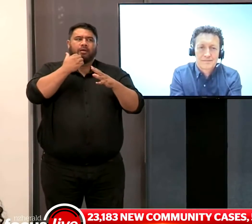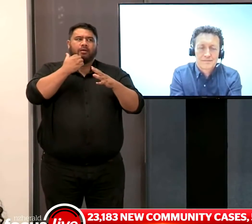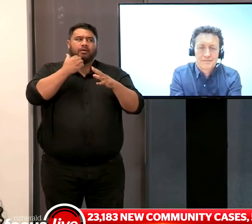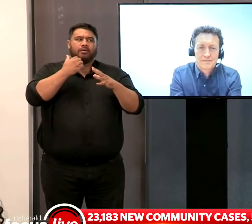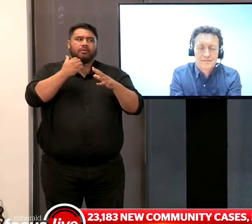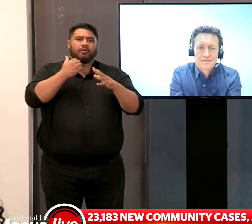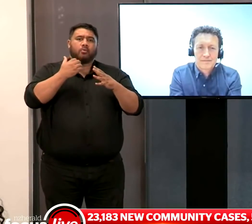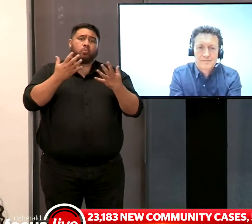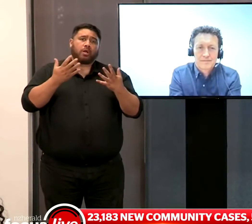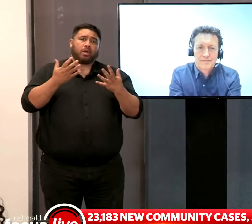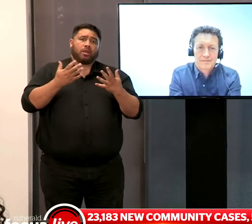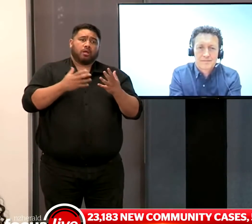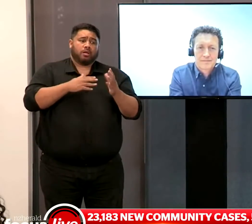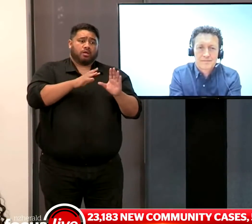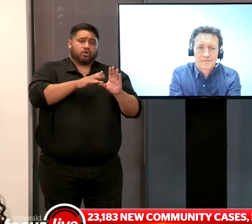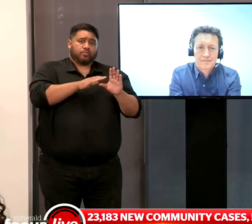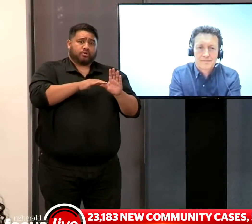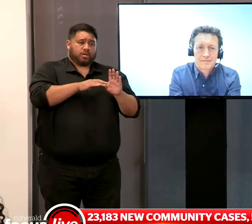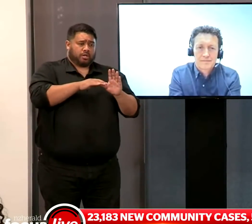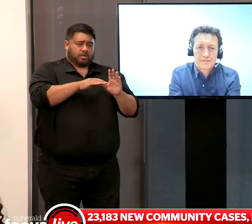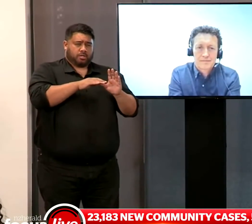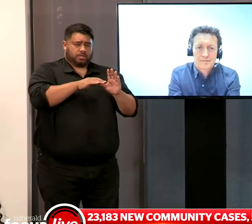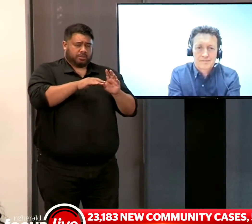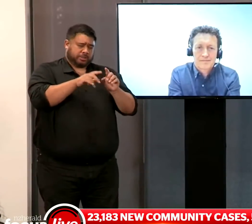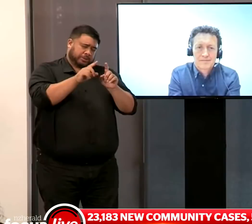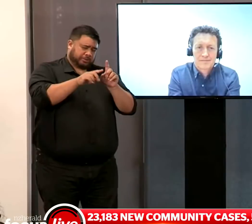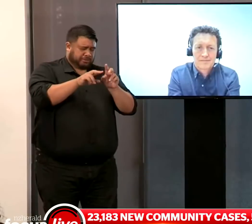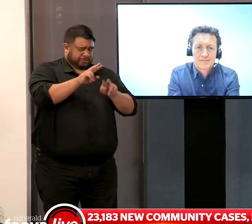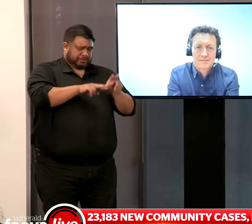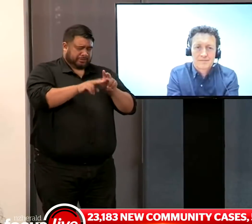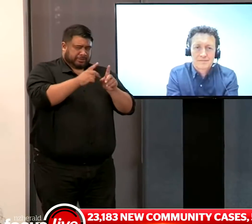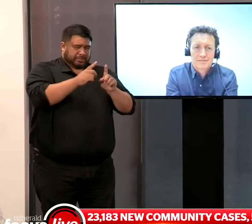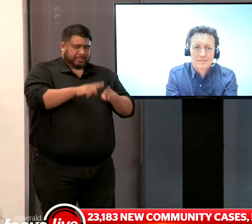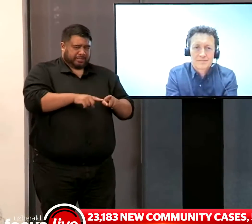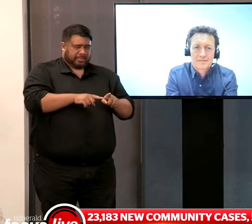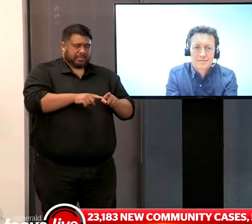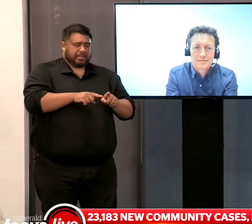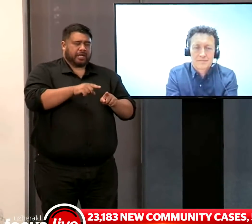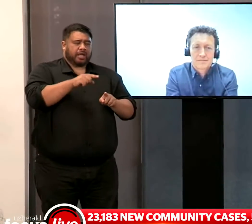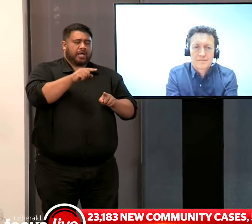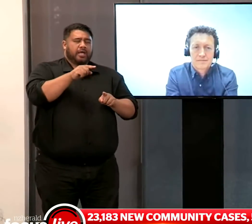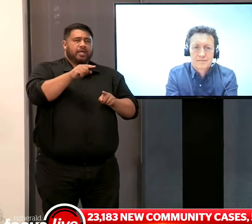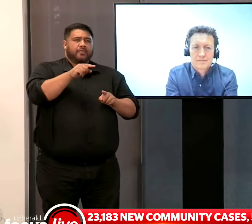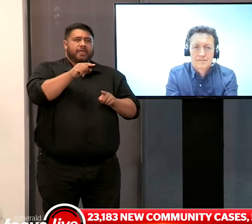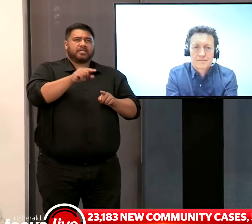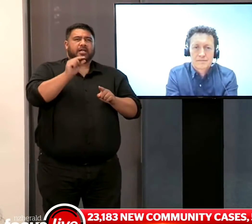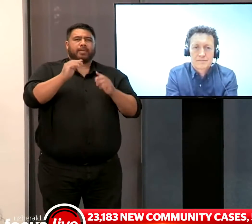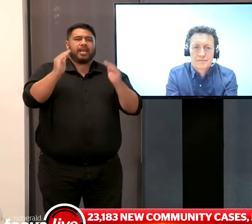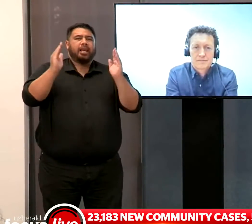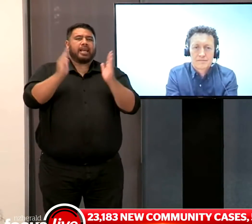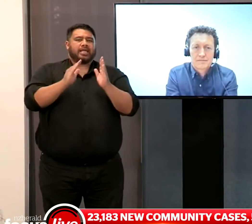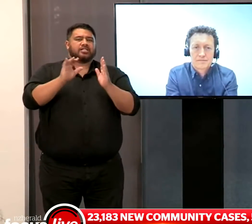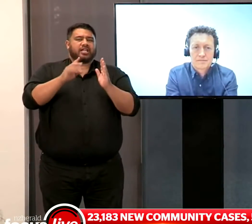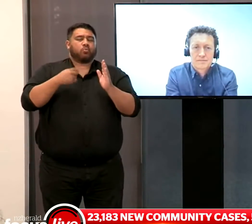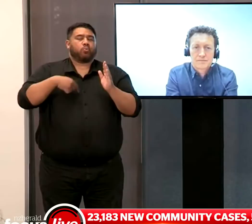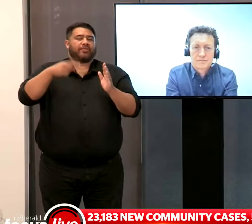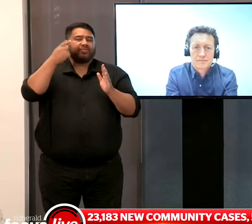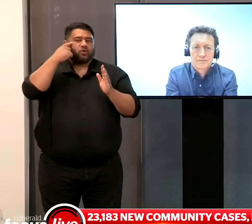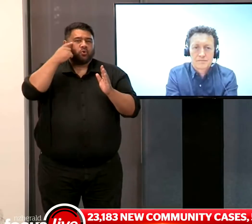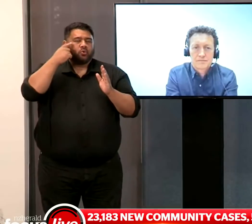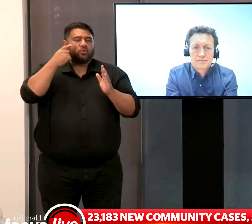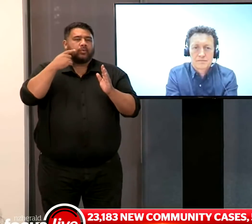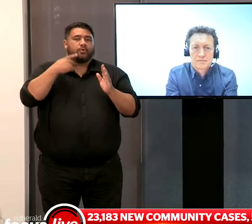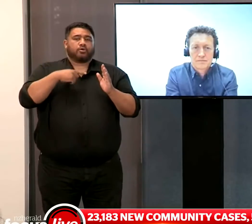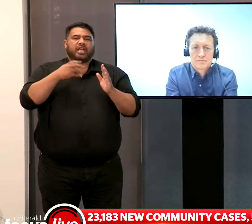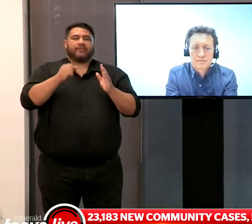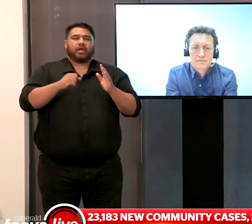in some of the most recent modelling was below the case number we're seeing at the moment, because what the modelling does is it has a low, a middle,